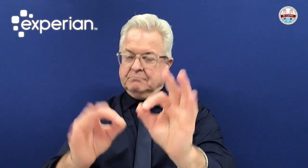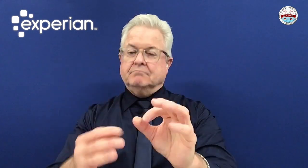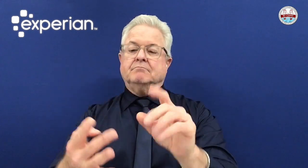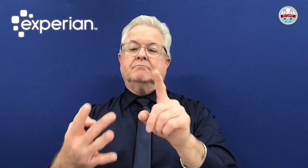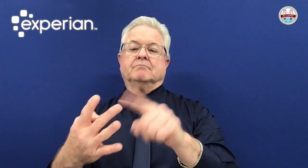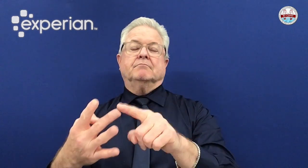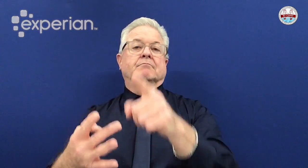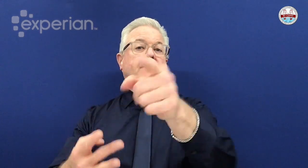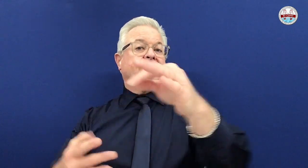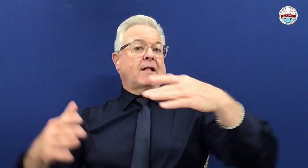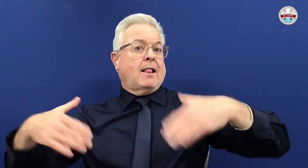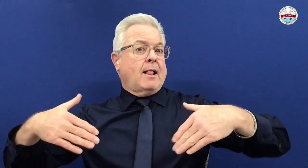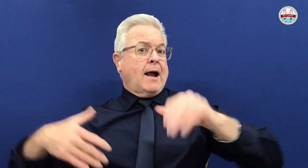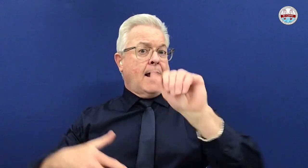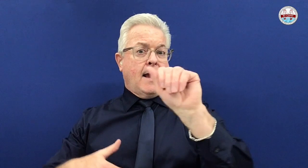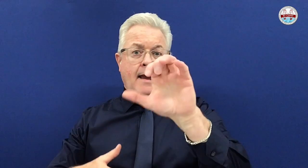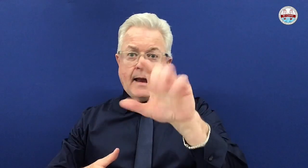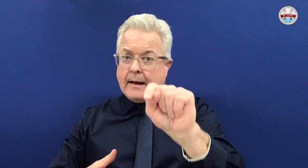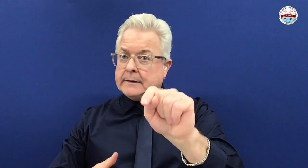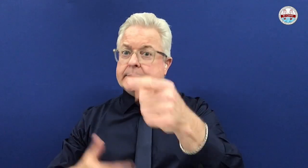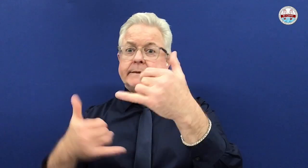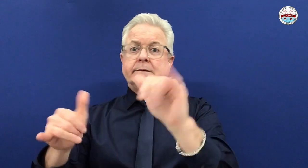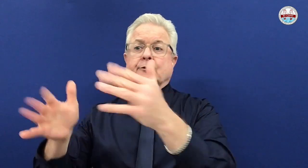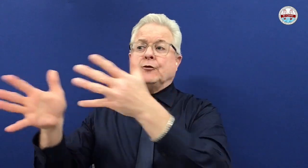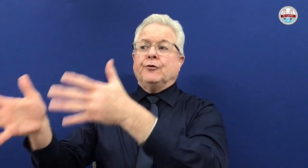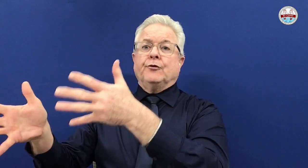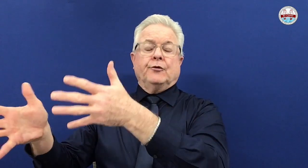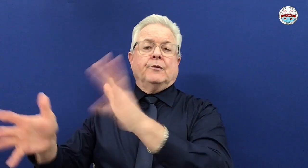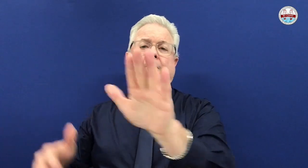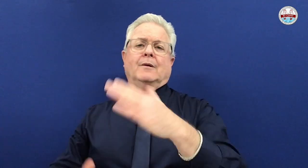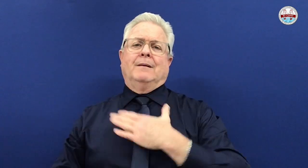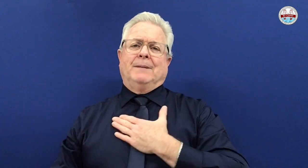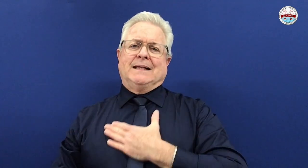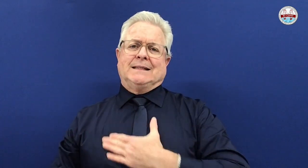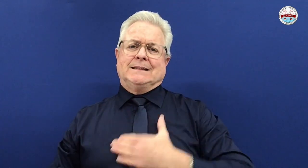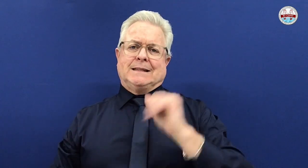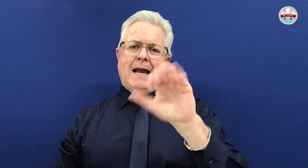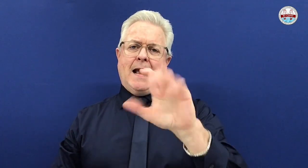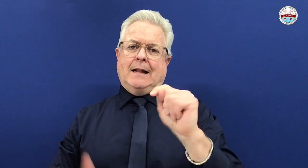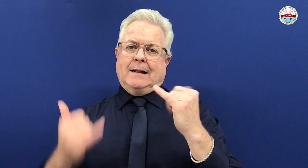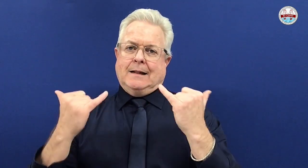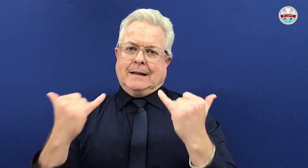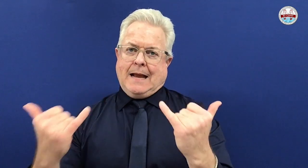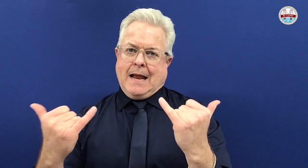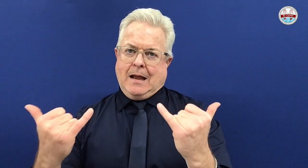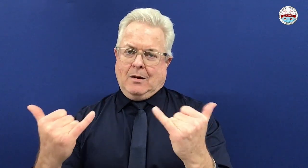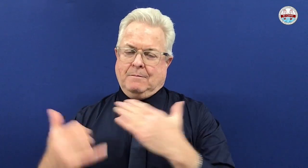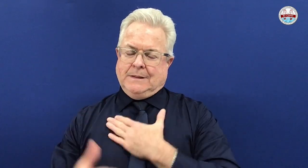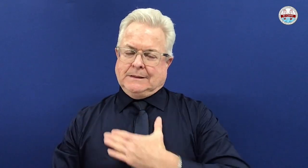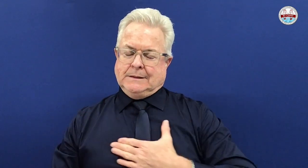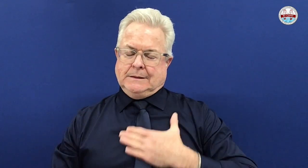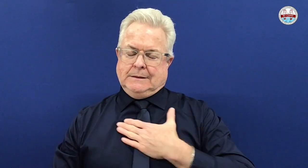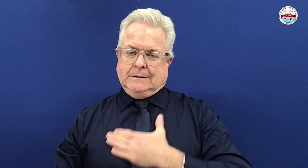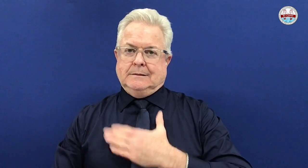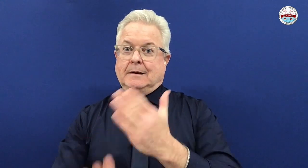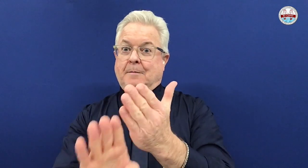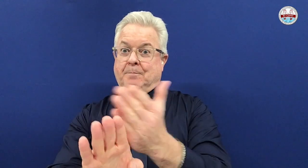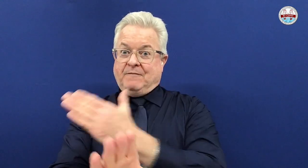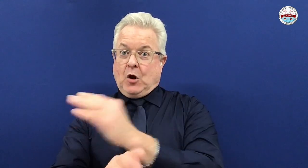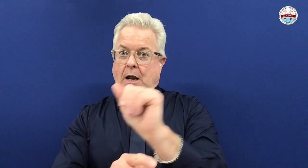excellent. If you don't have an account yet, please set one up. We really want to encourage you to